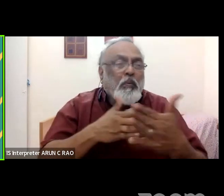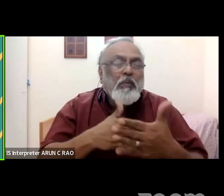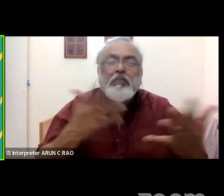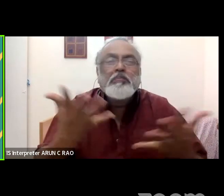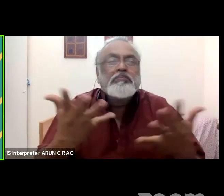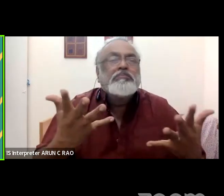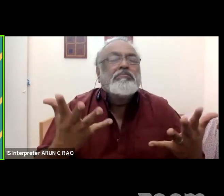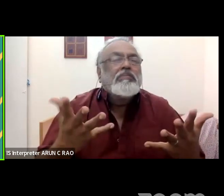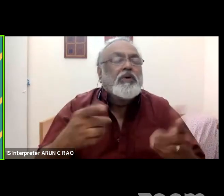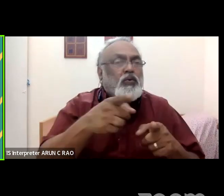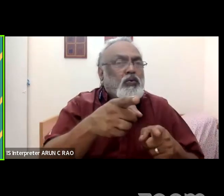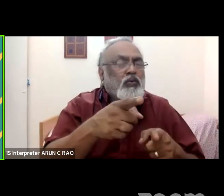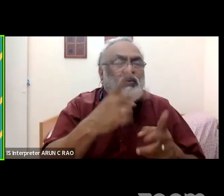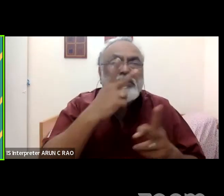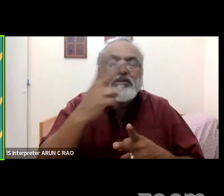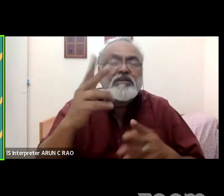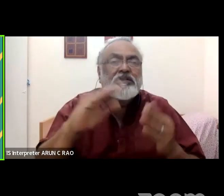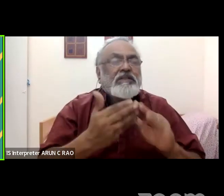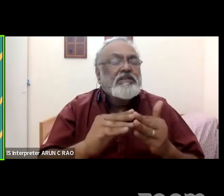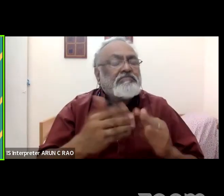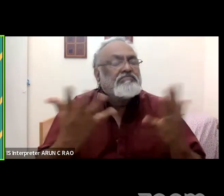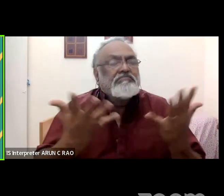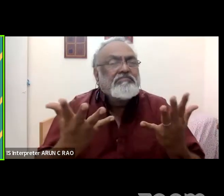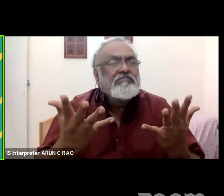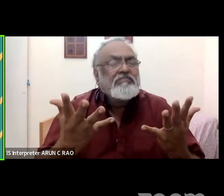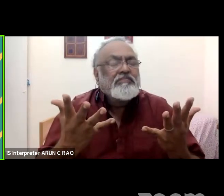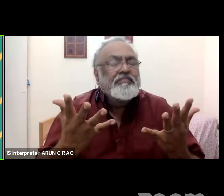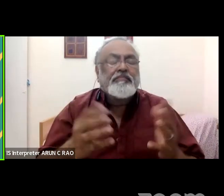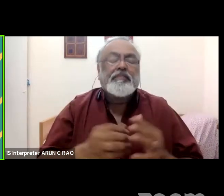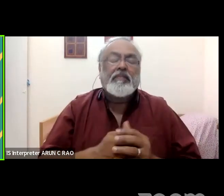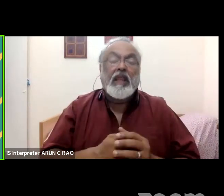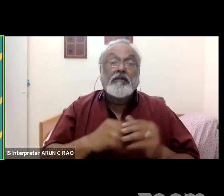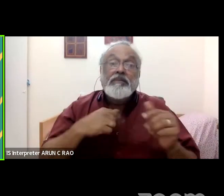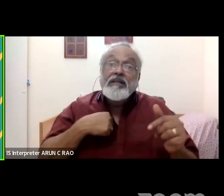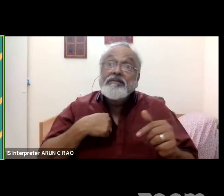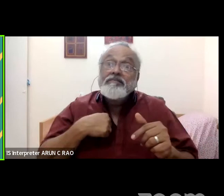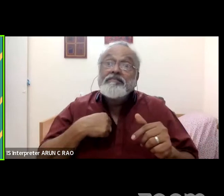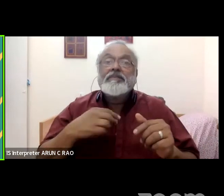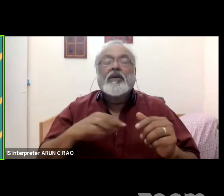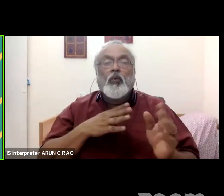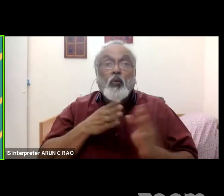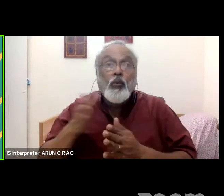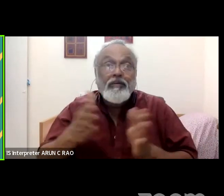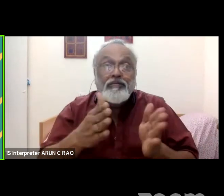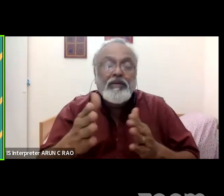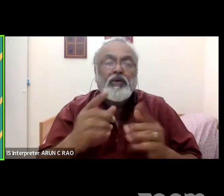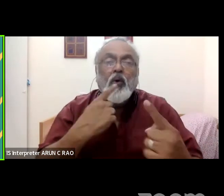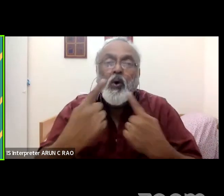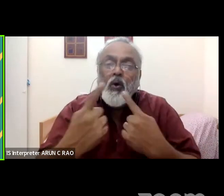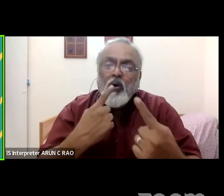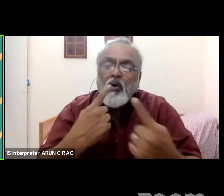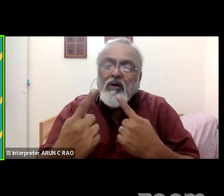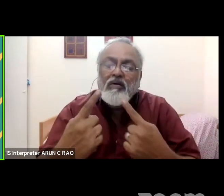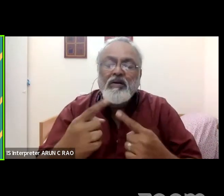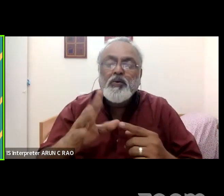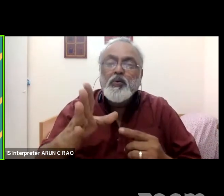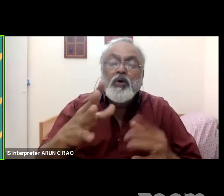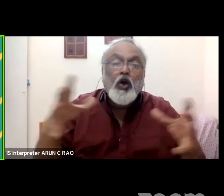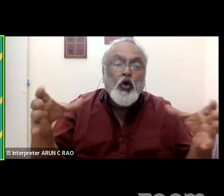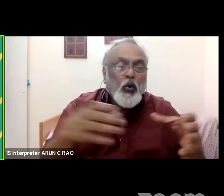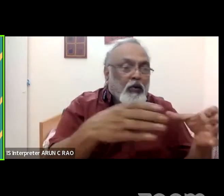And we found that these approaches are able to create a safe space for vulnerable groups to express their